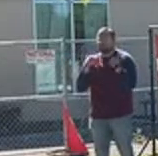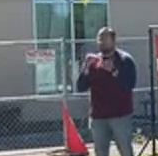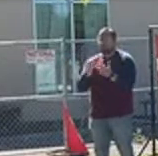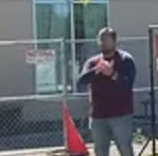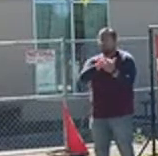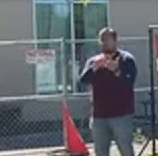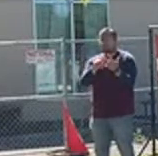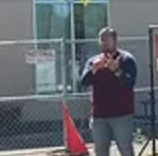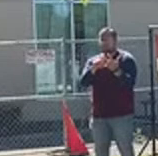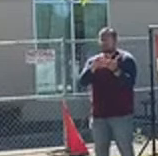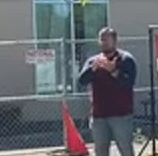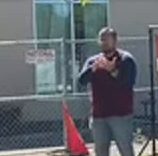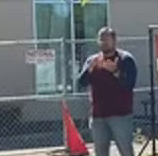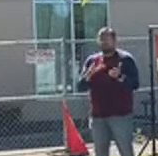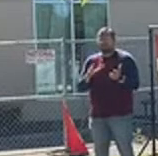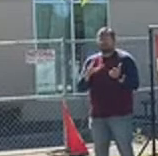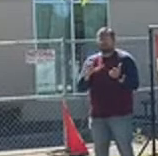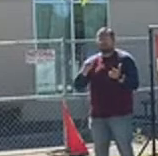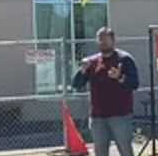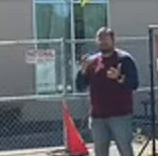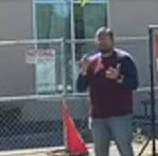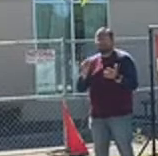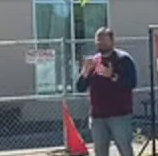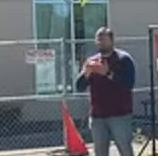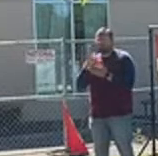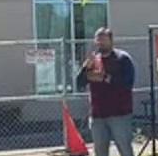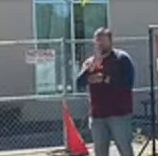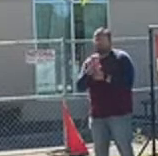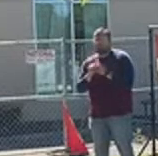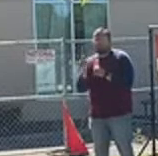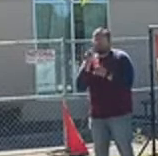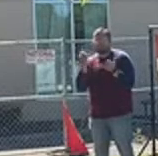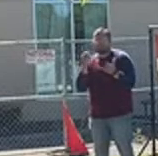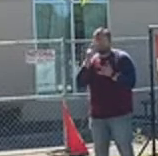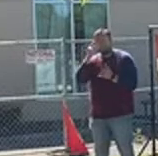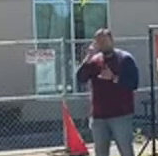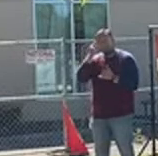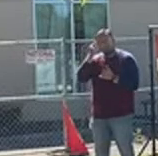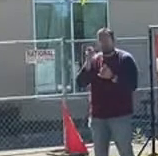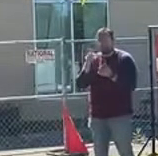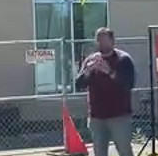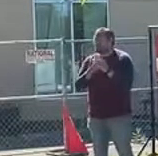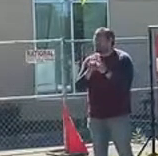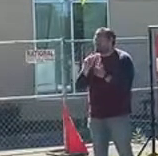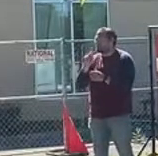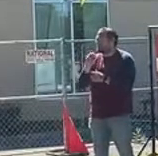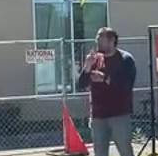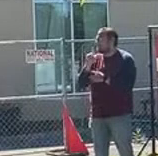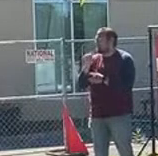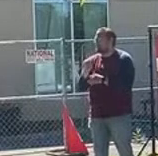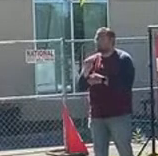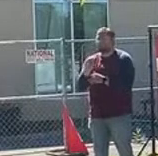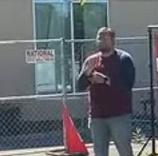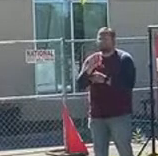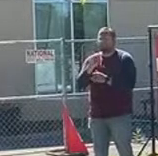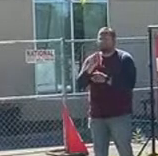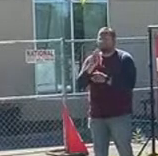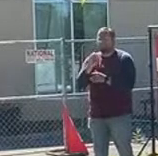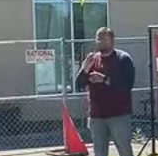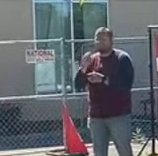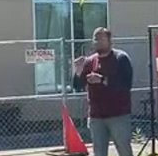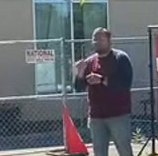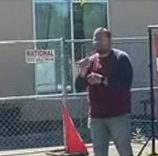3 Stevens scholars who are excited to speak to you today. We're going to start with Corelli Bedoya, and then Martin